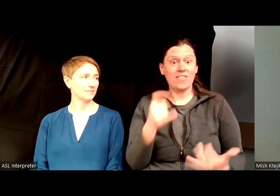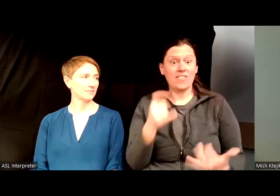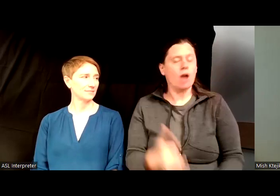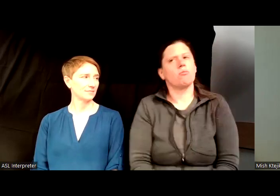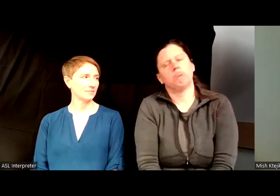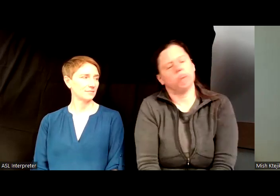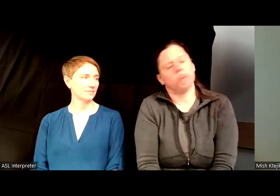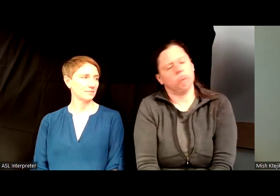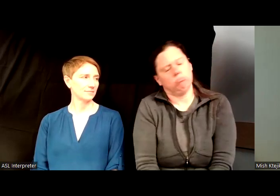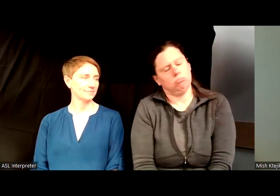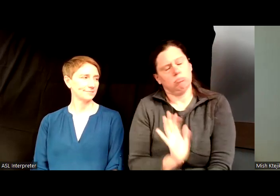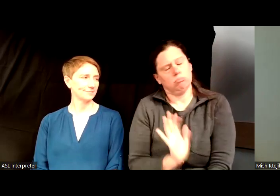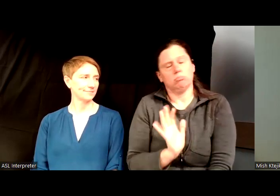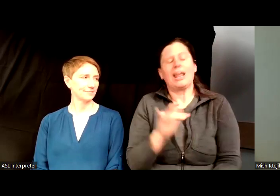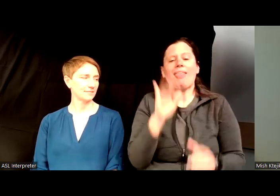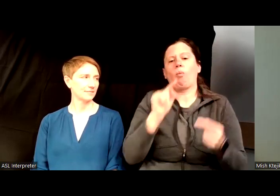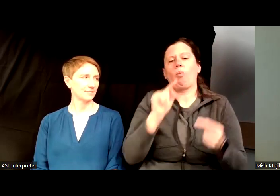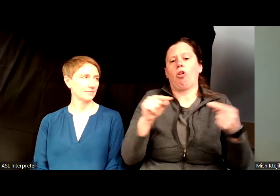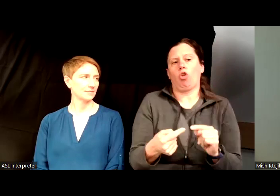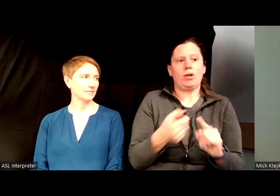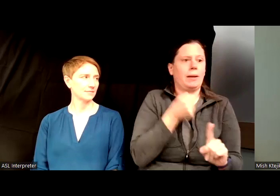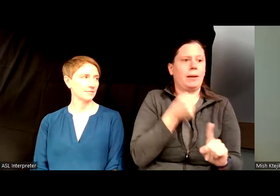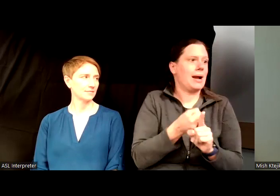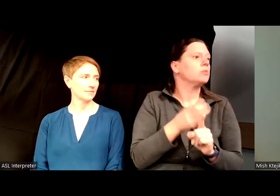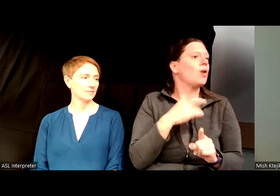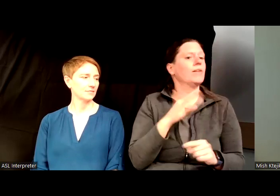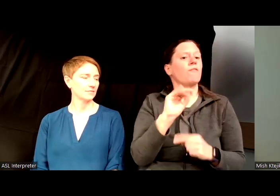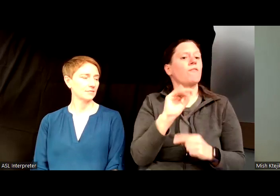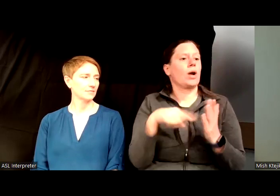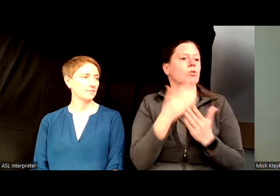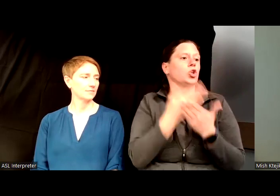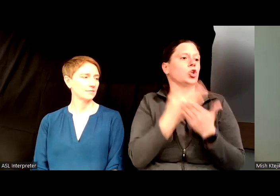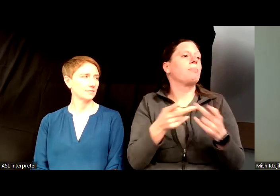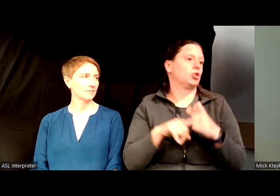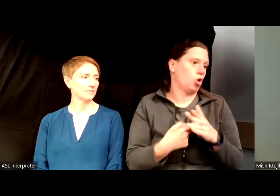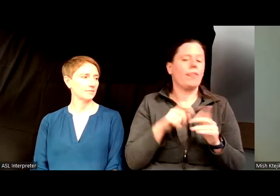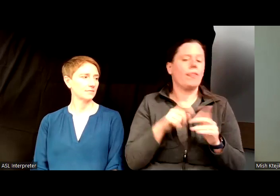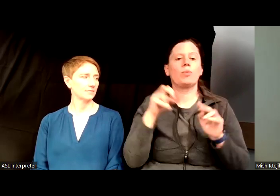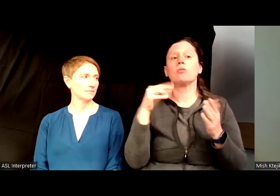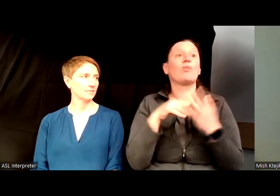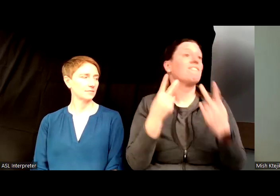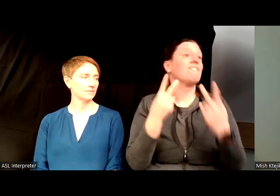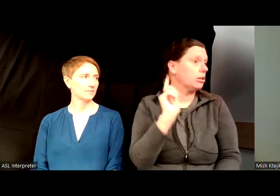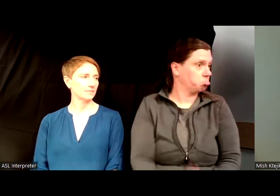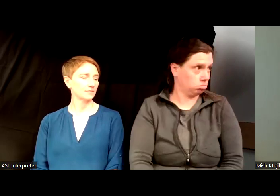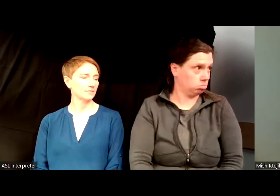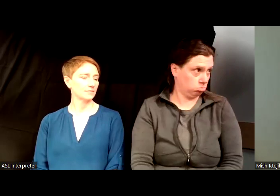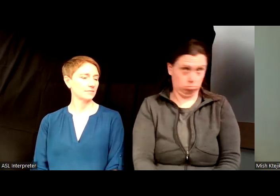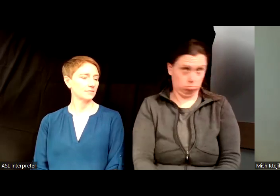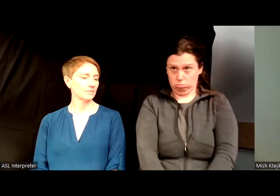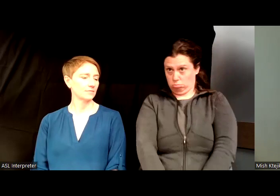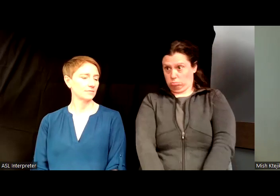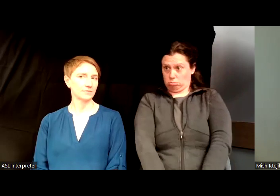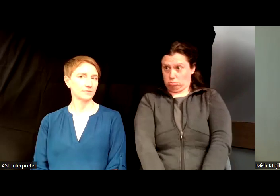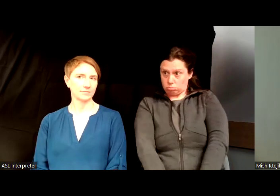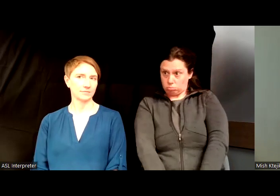hours, 150, no, you know, that's a range, but I would say 150 would really go